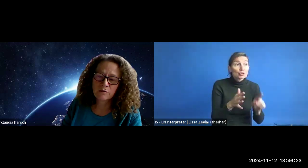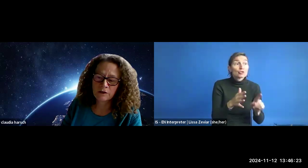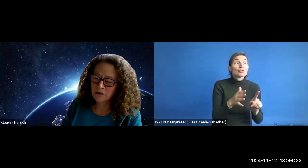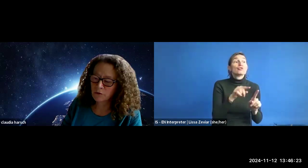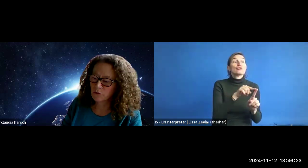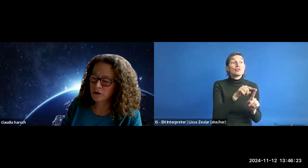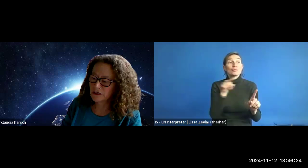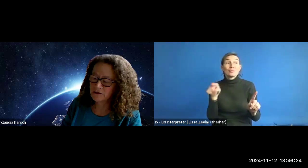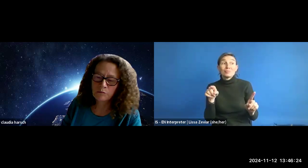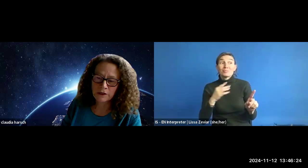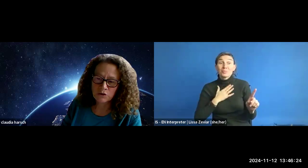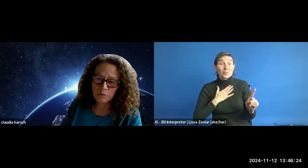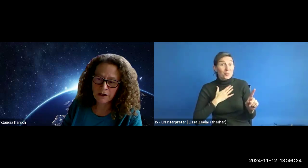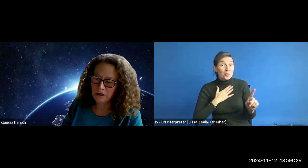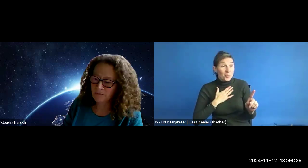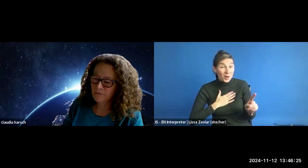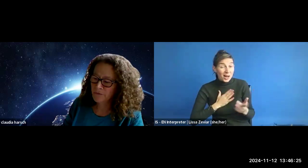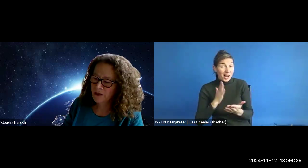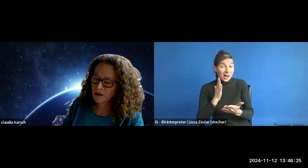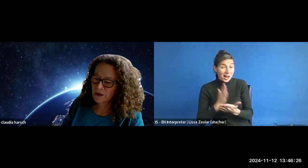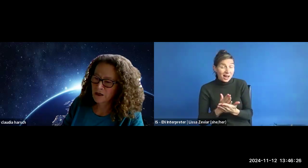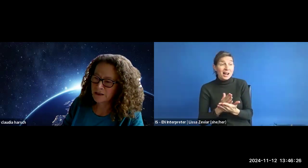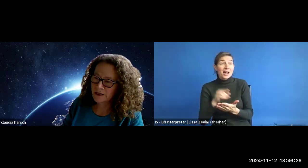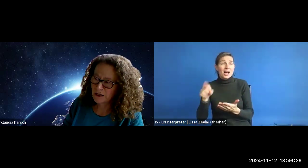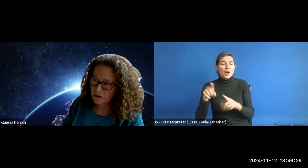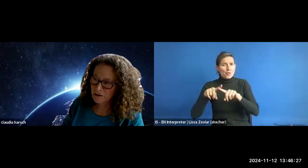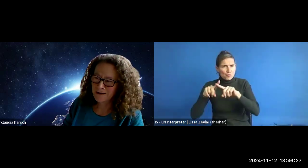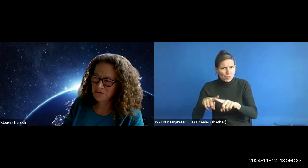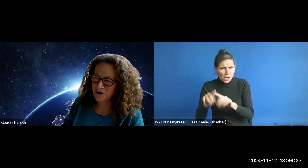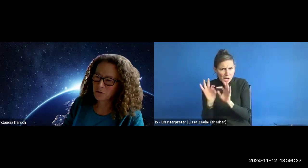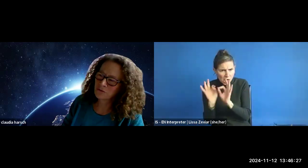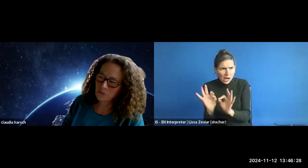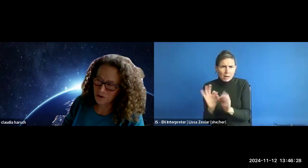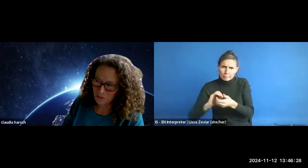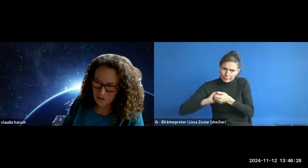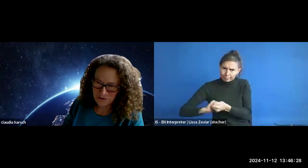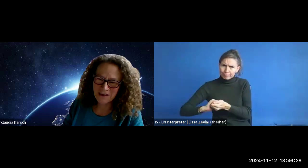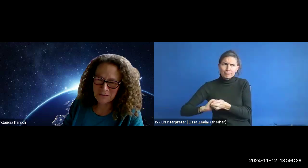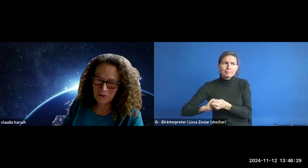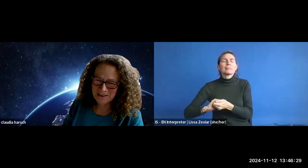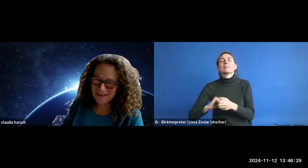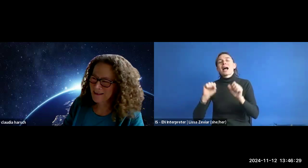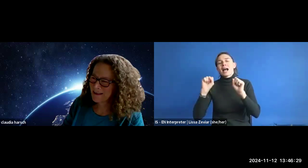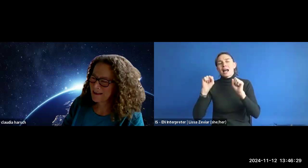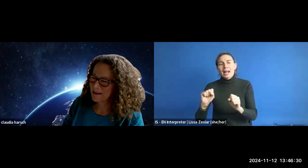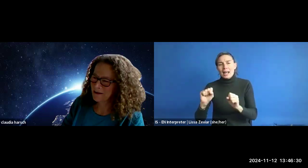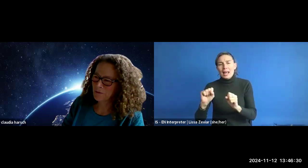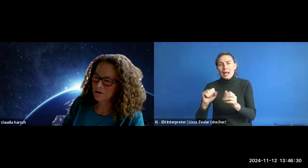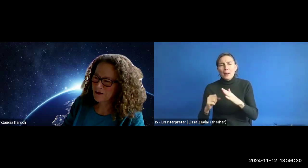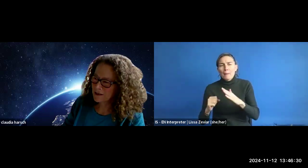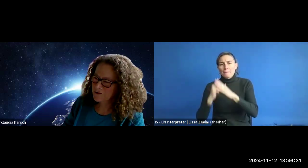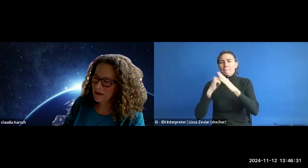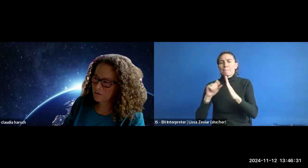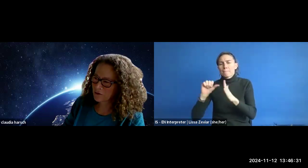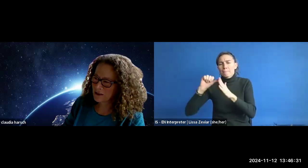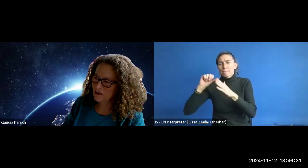and reliably, we would need benchmarking. And again, I found with the ProSign project,